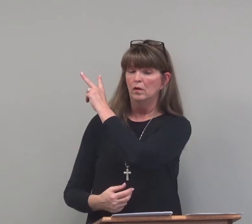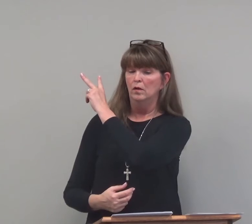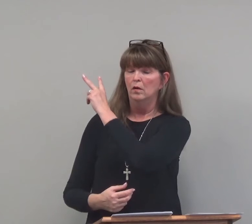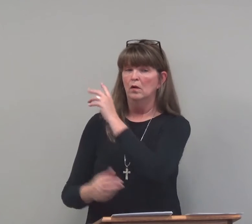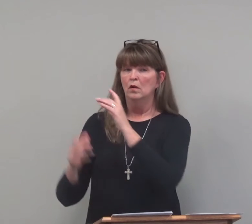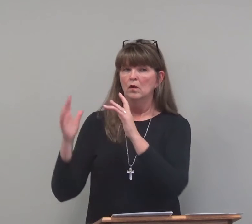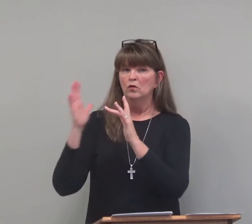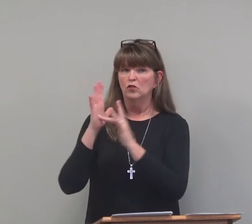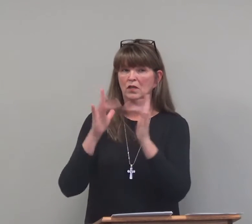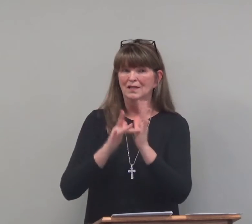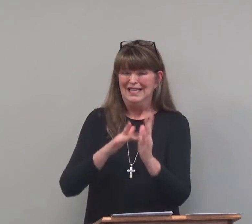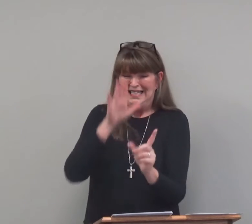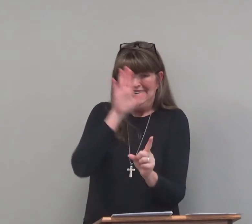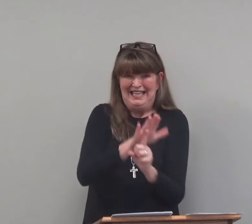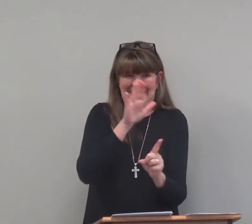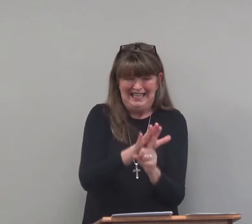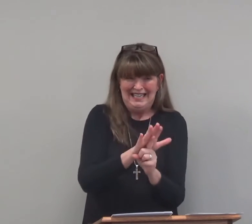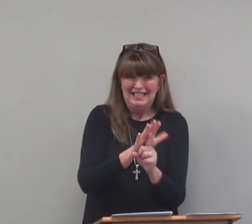So if we all look back at Jesus,